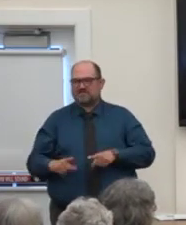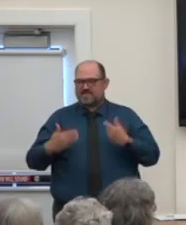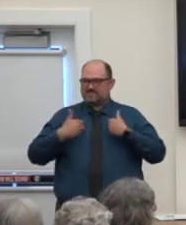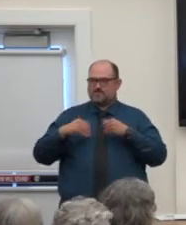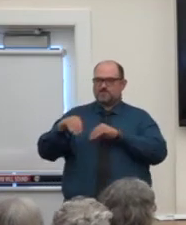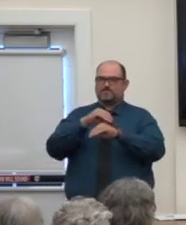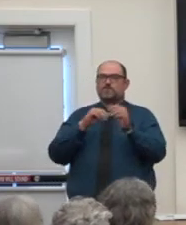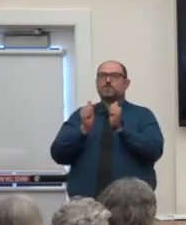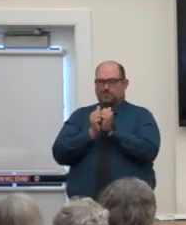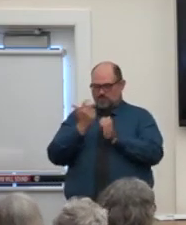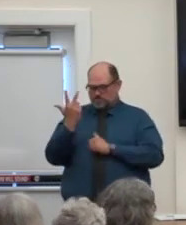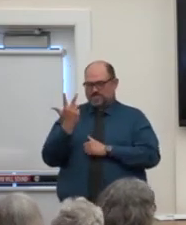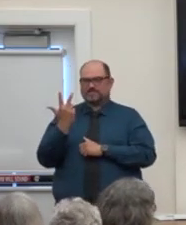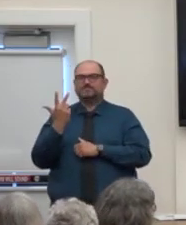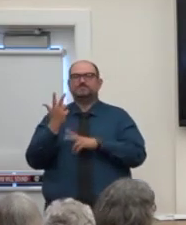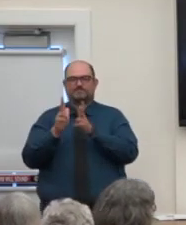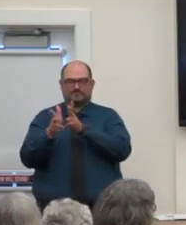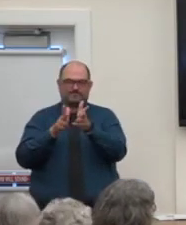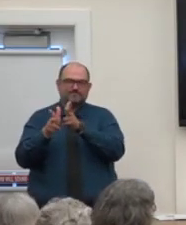other.